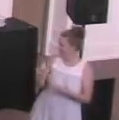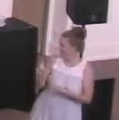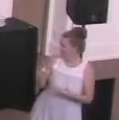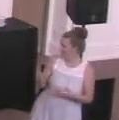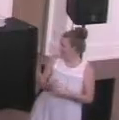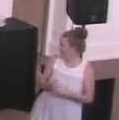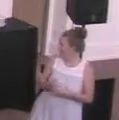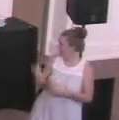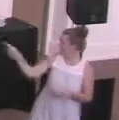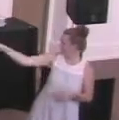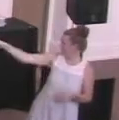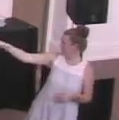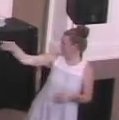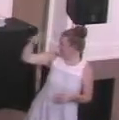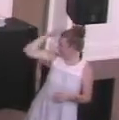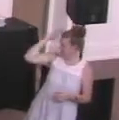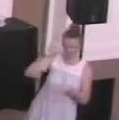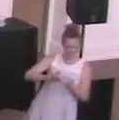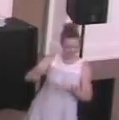Judah.